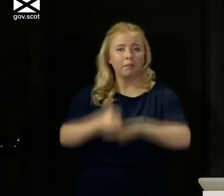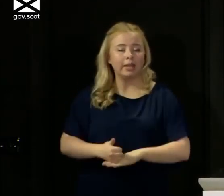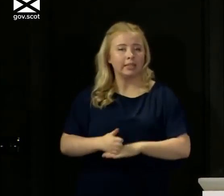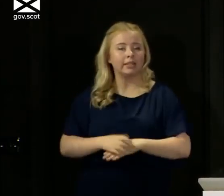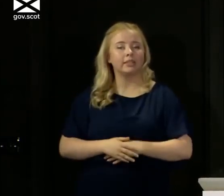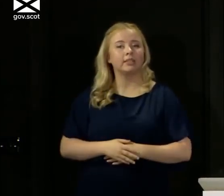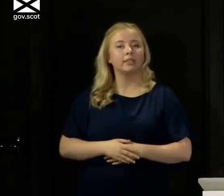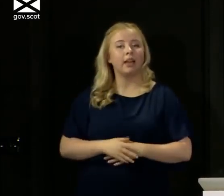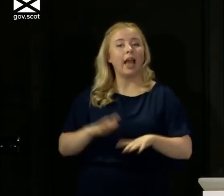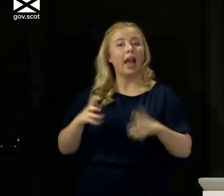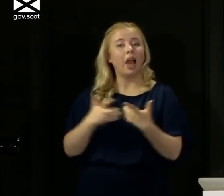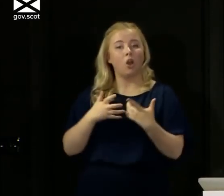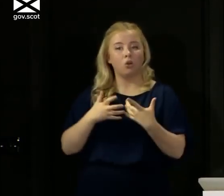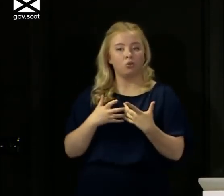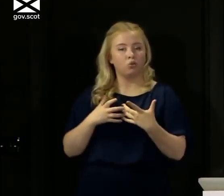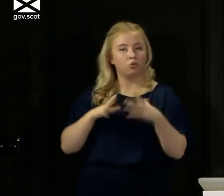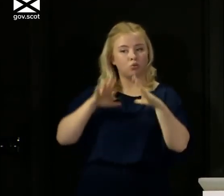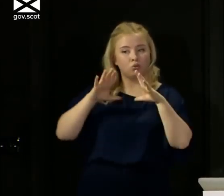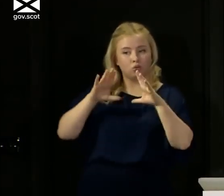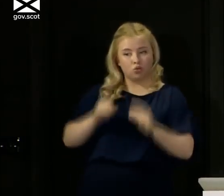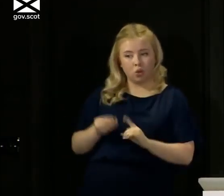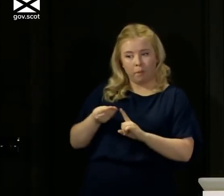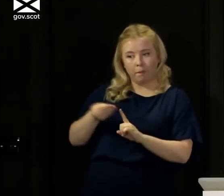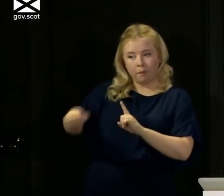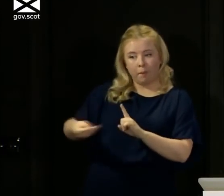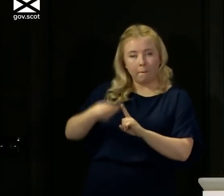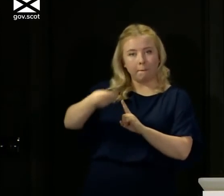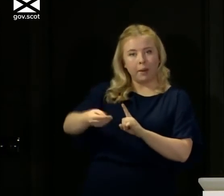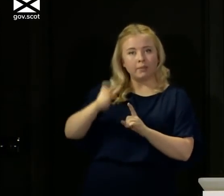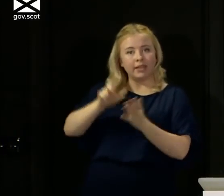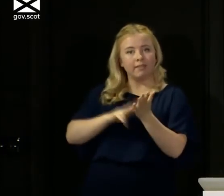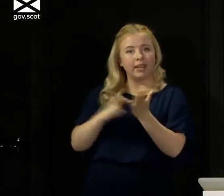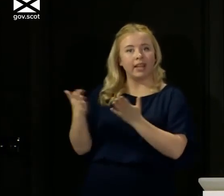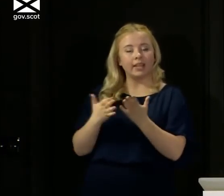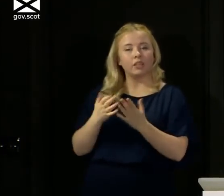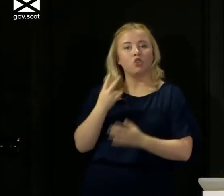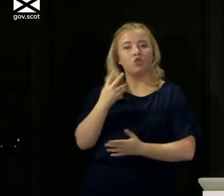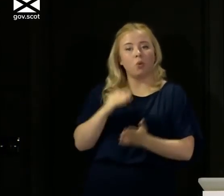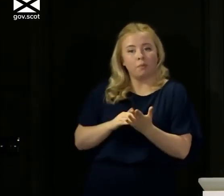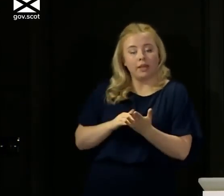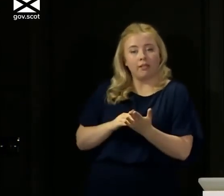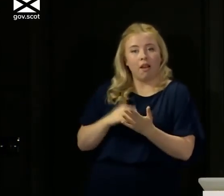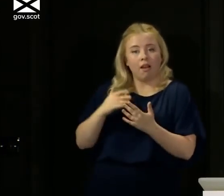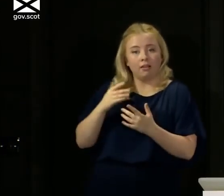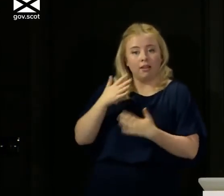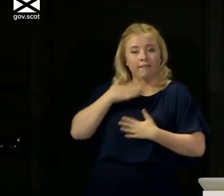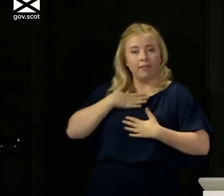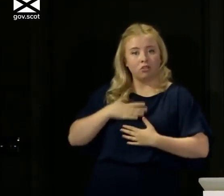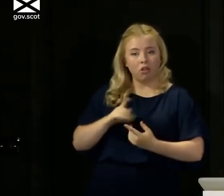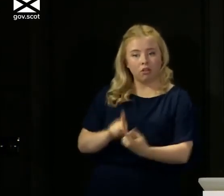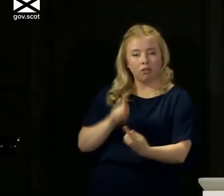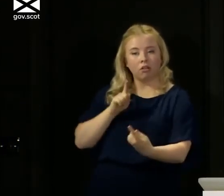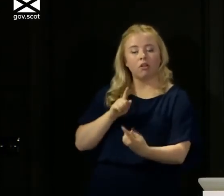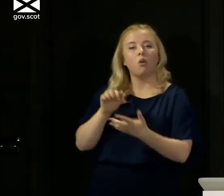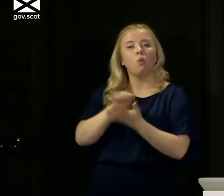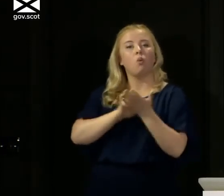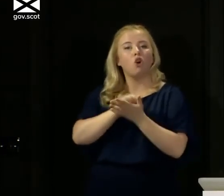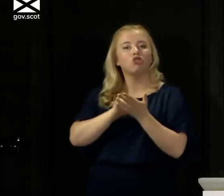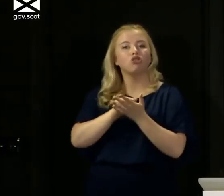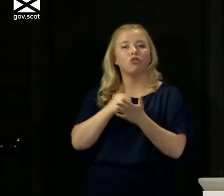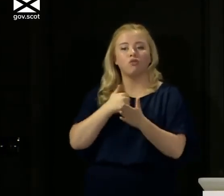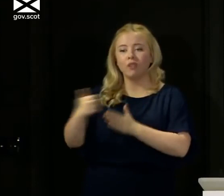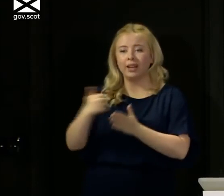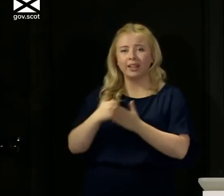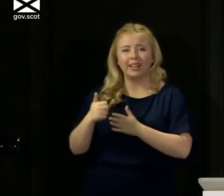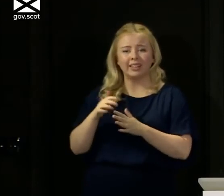way we stop this is 2 meters physical distancing with people in other households, washing your hands regularly and thoroughly,